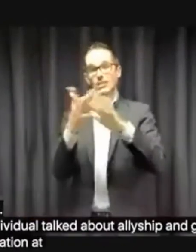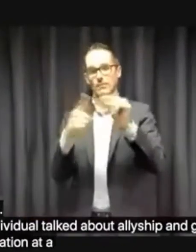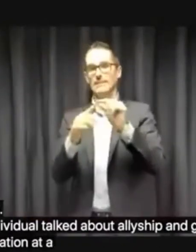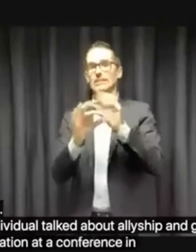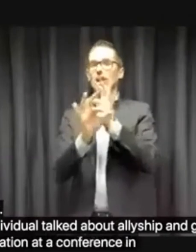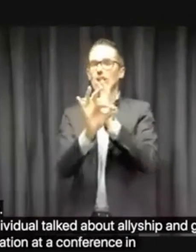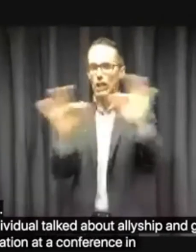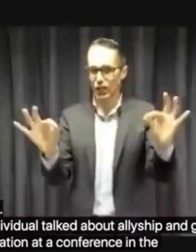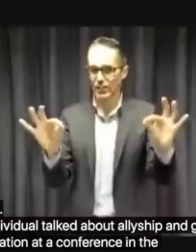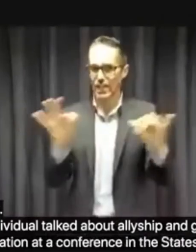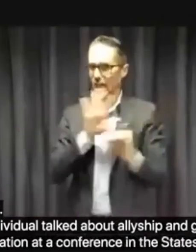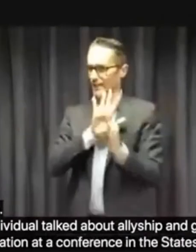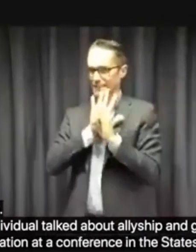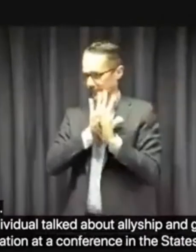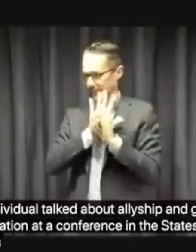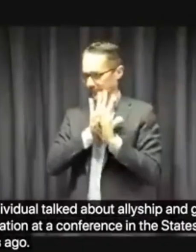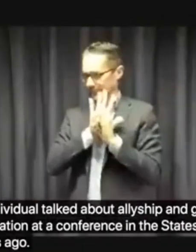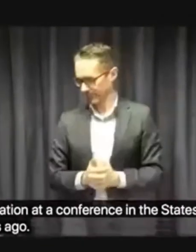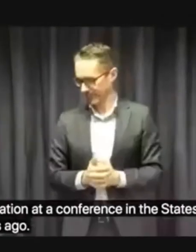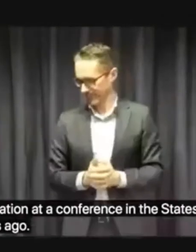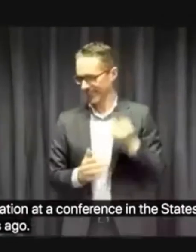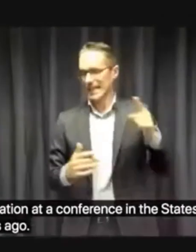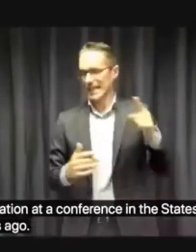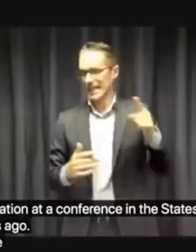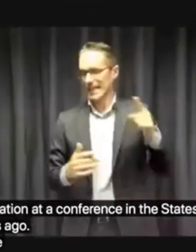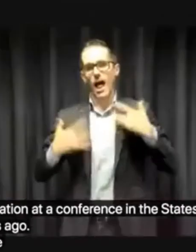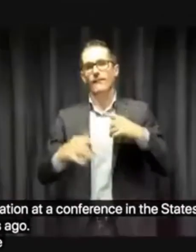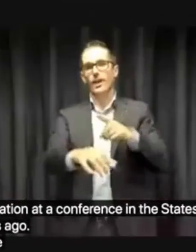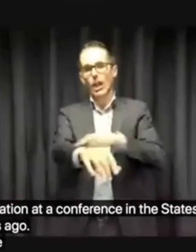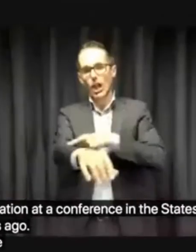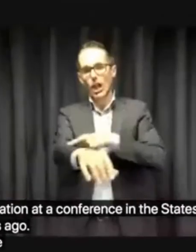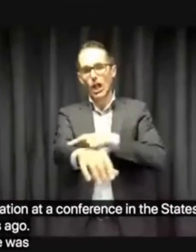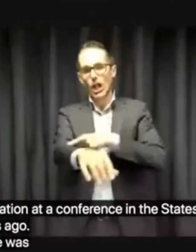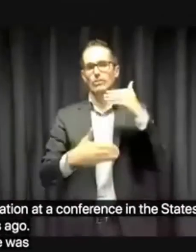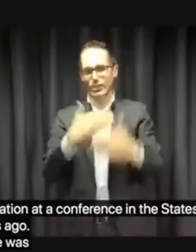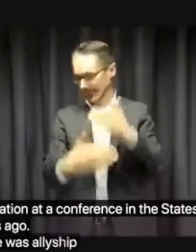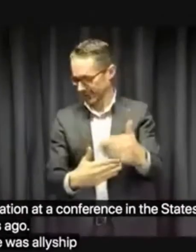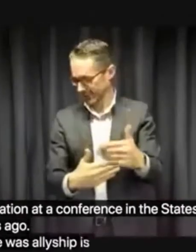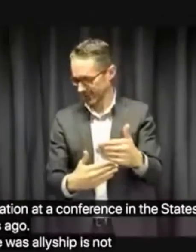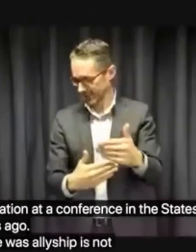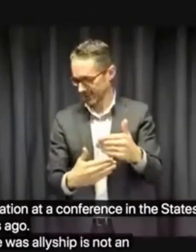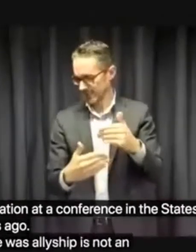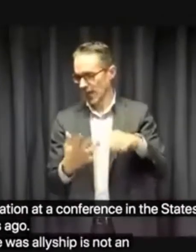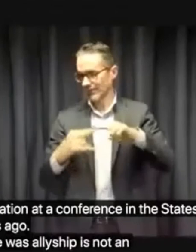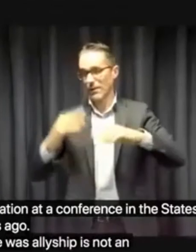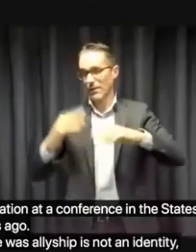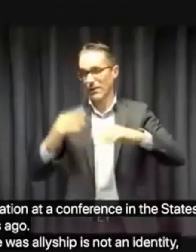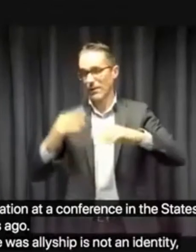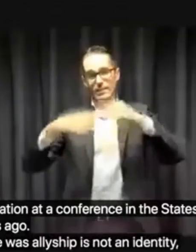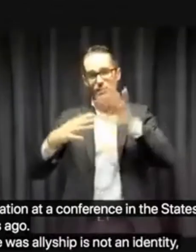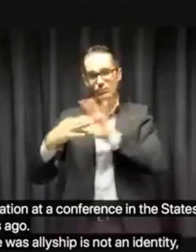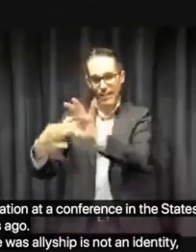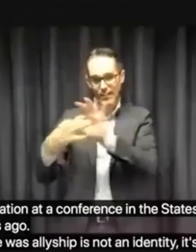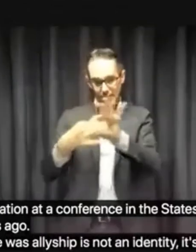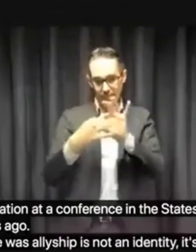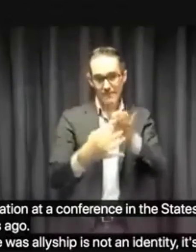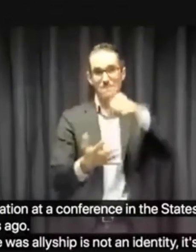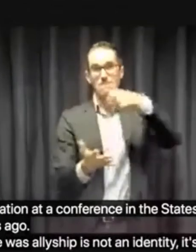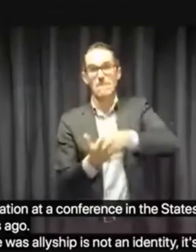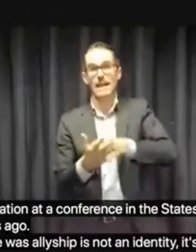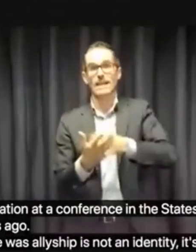the title was, Allyship is Not an Identity. It's a lifelong process of